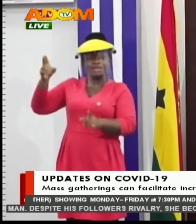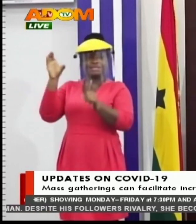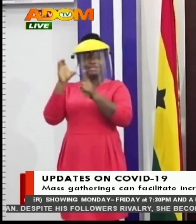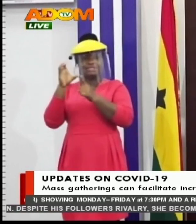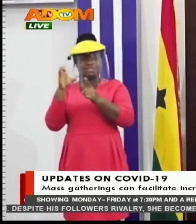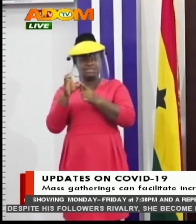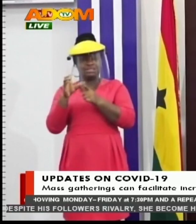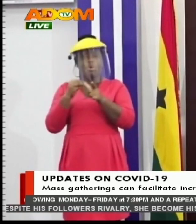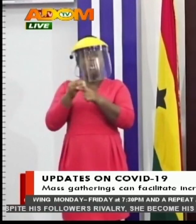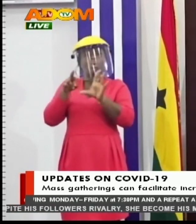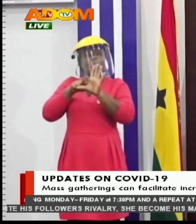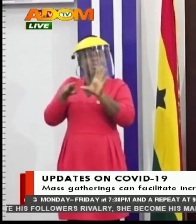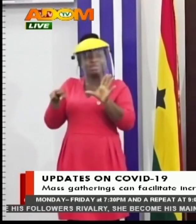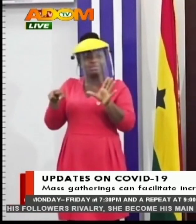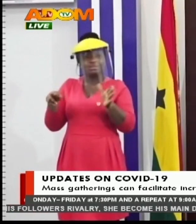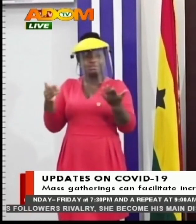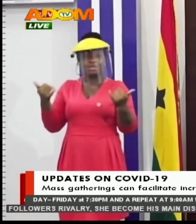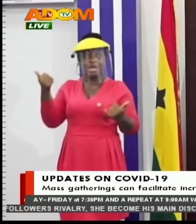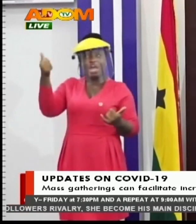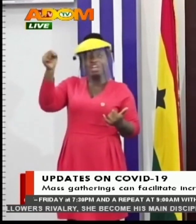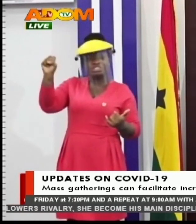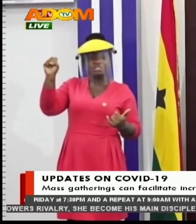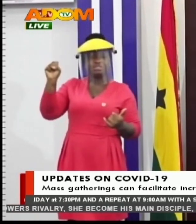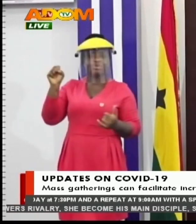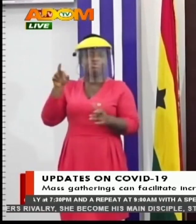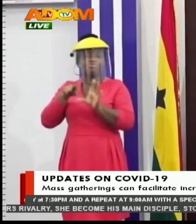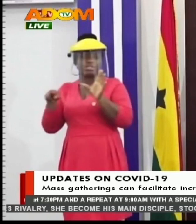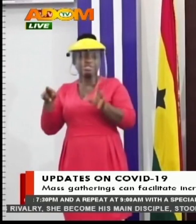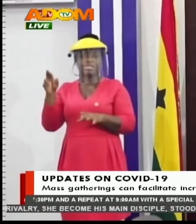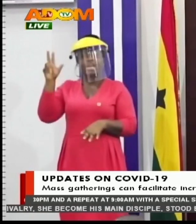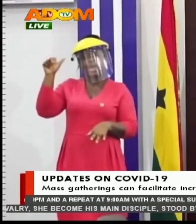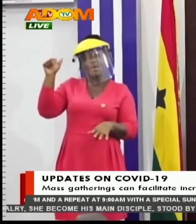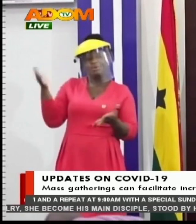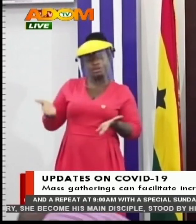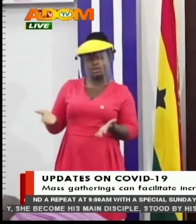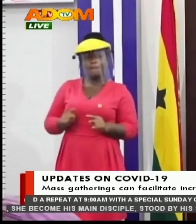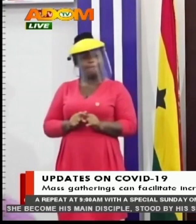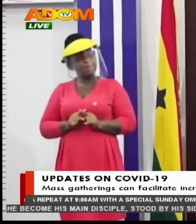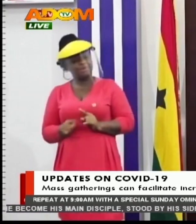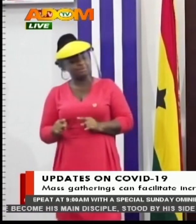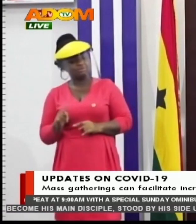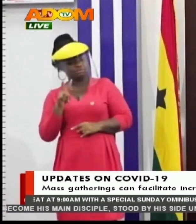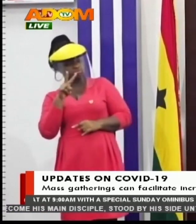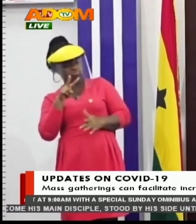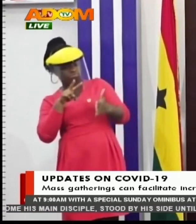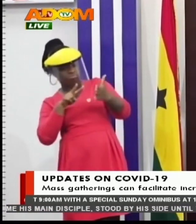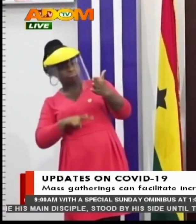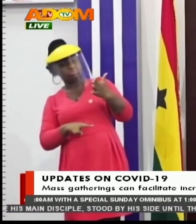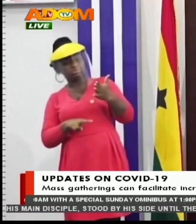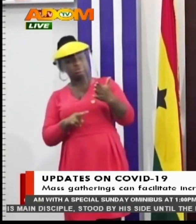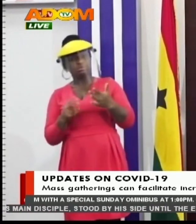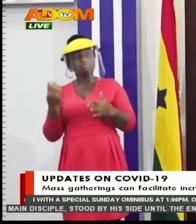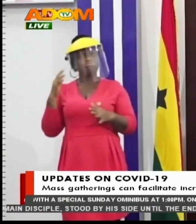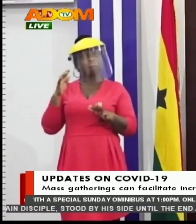events actually predated the reports from the lab. And that was the context in which we had